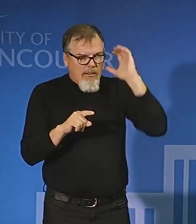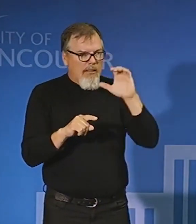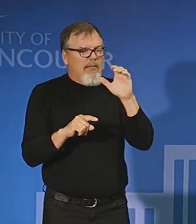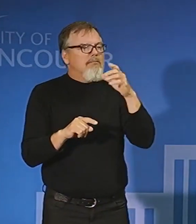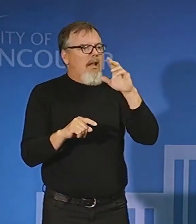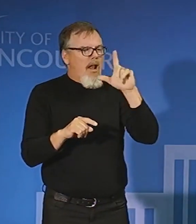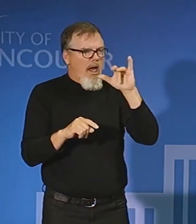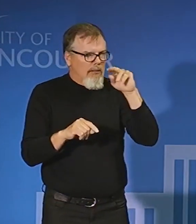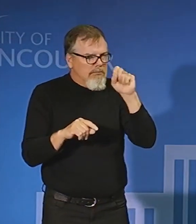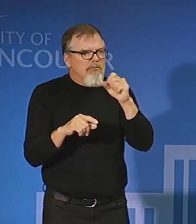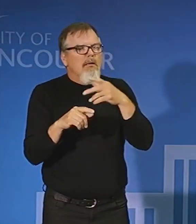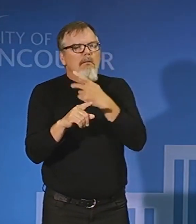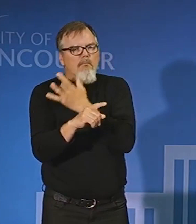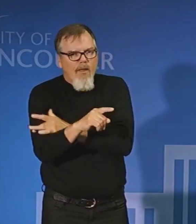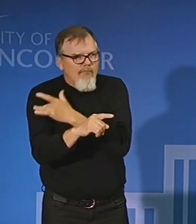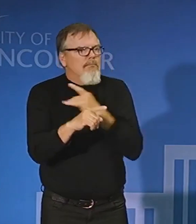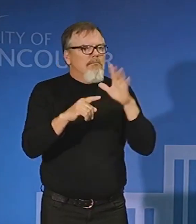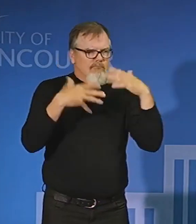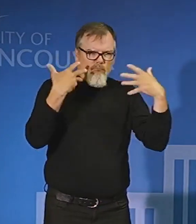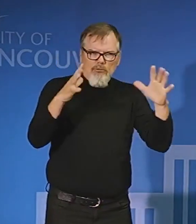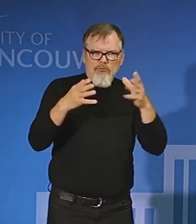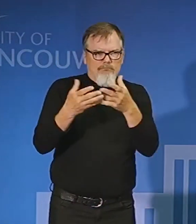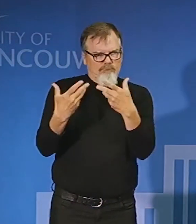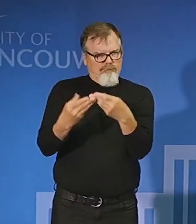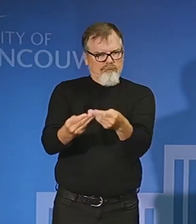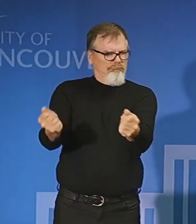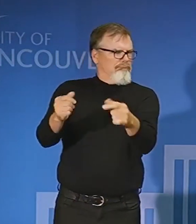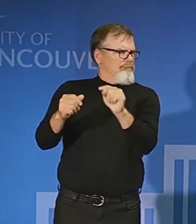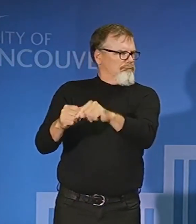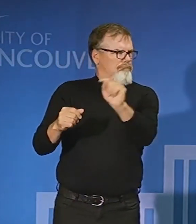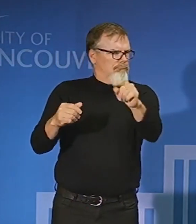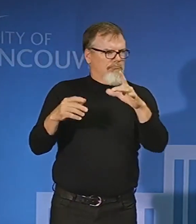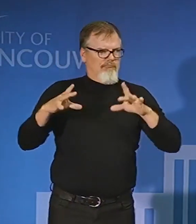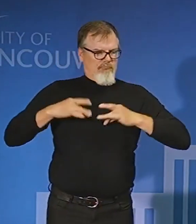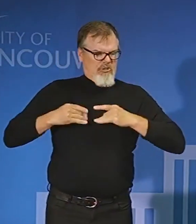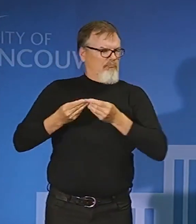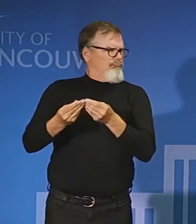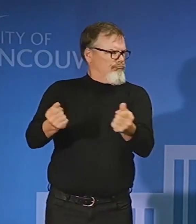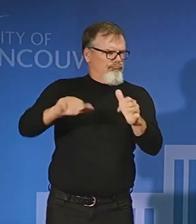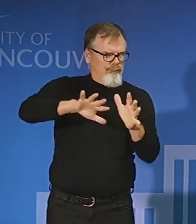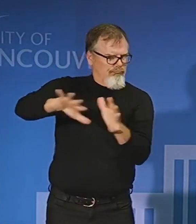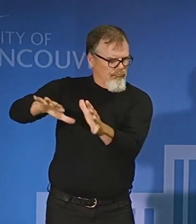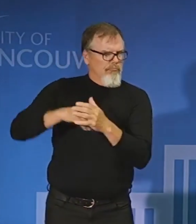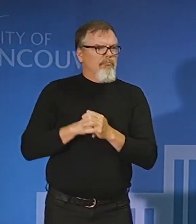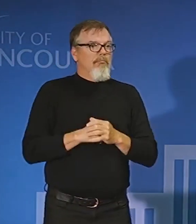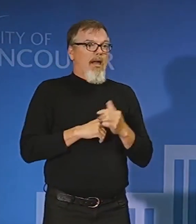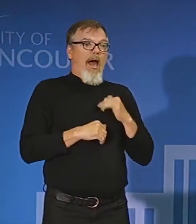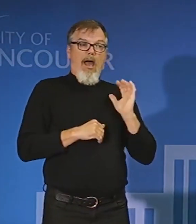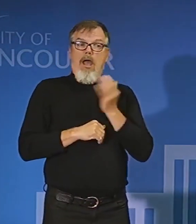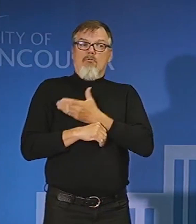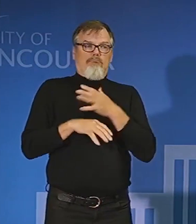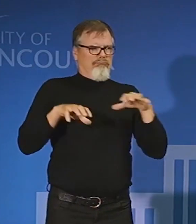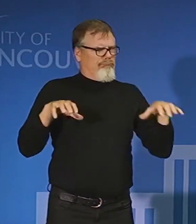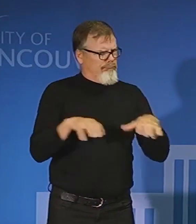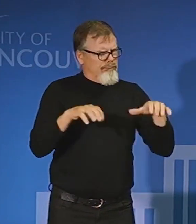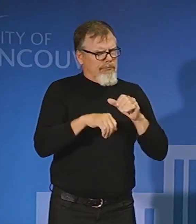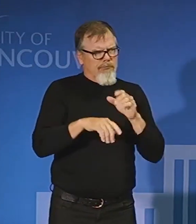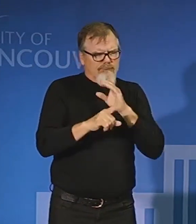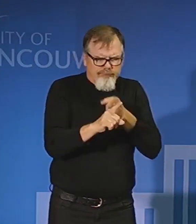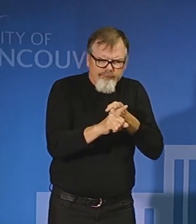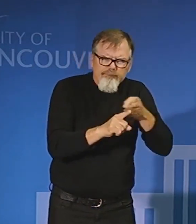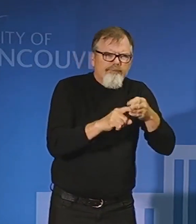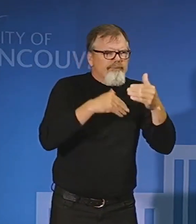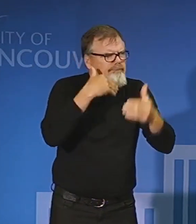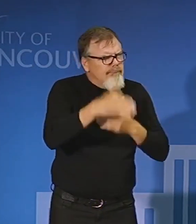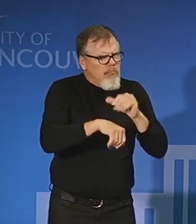Those outbreaks have also been declared over. Some of the good work we've done in long-term care, we have worked with the operators of all of our